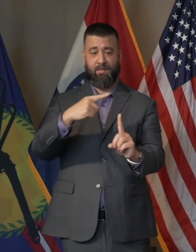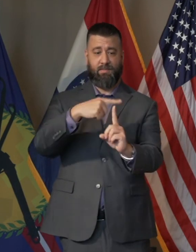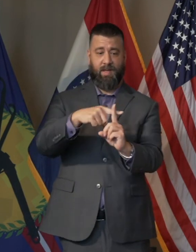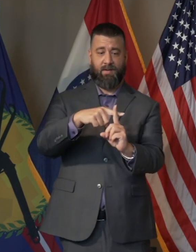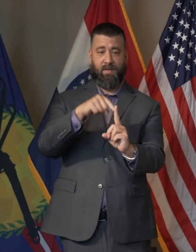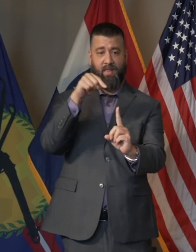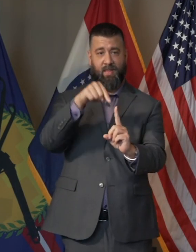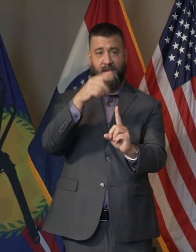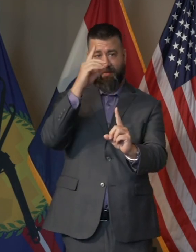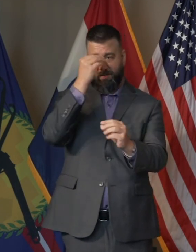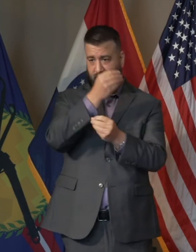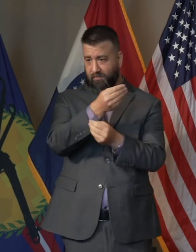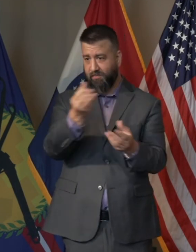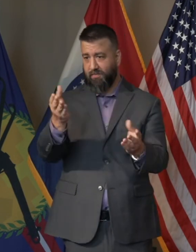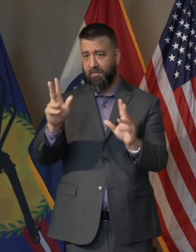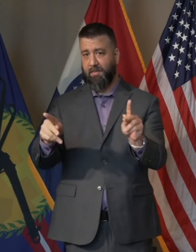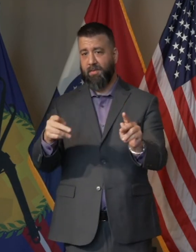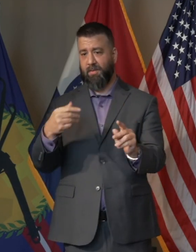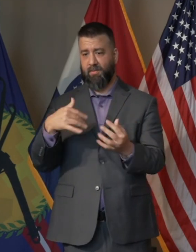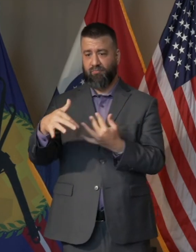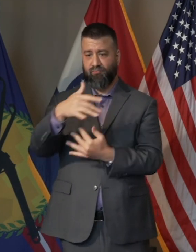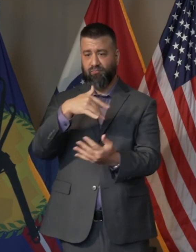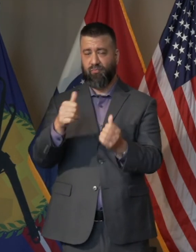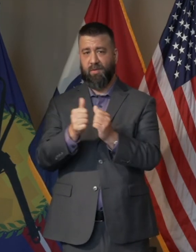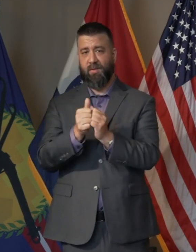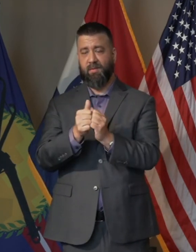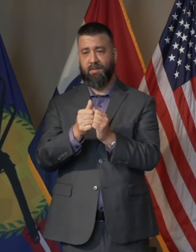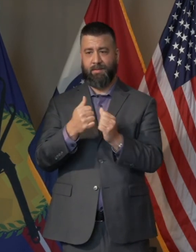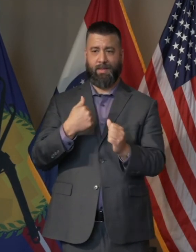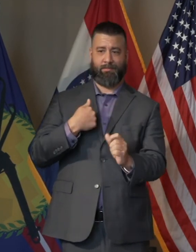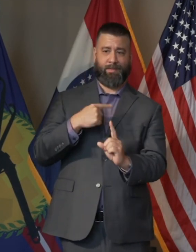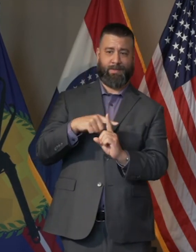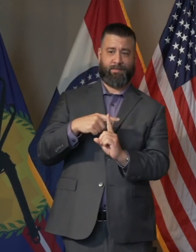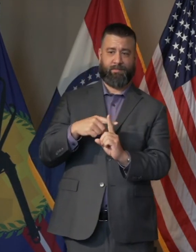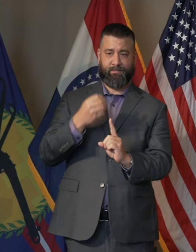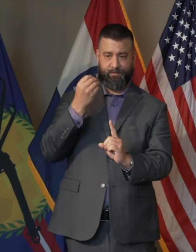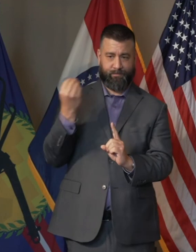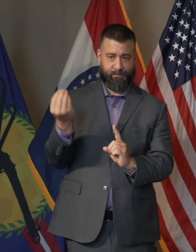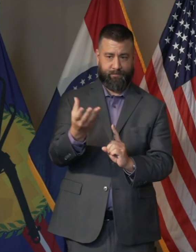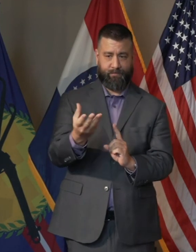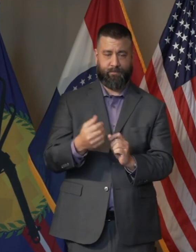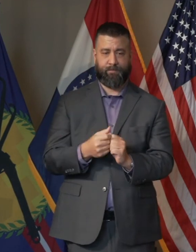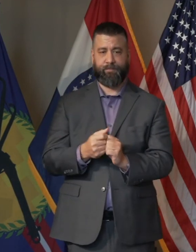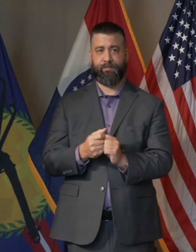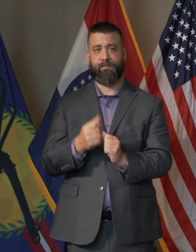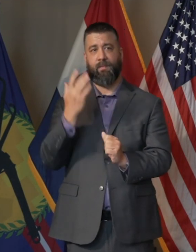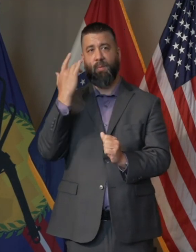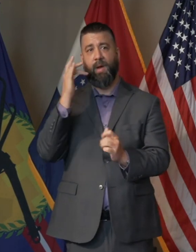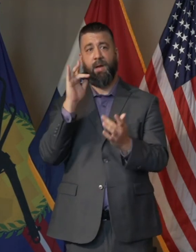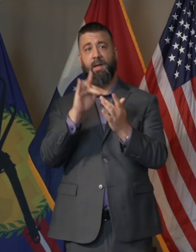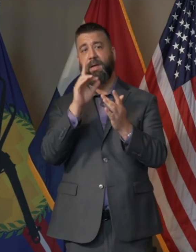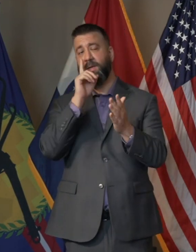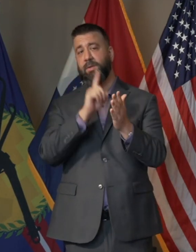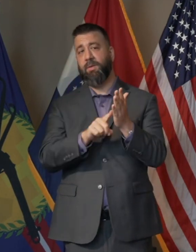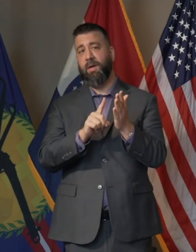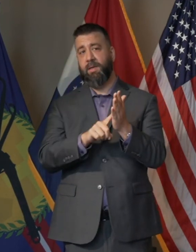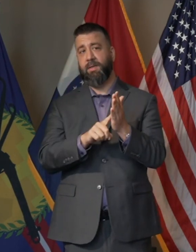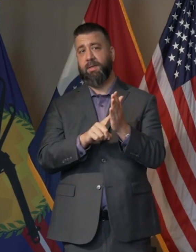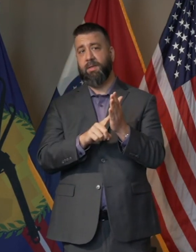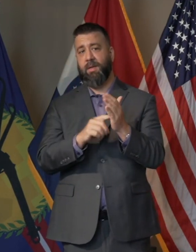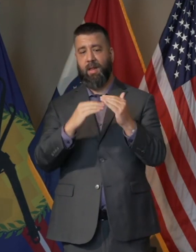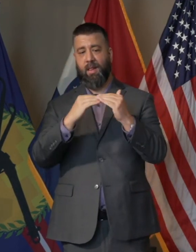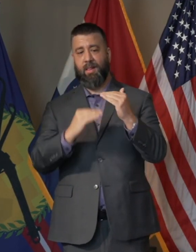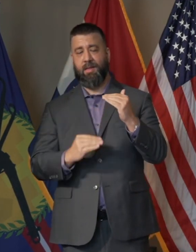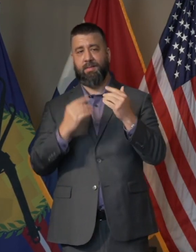notify anyone they've come into close contact with. And that is because contact tracing by public health departments is much